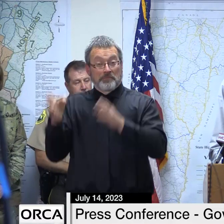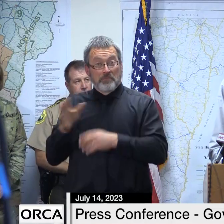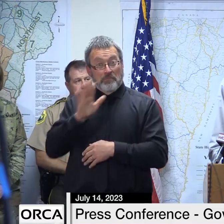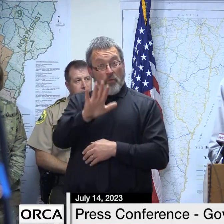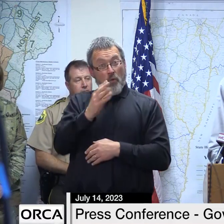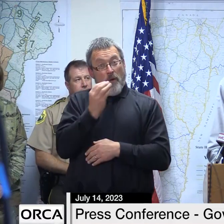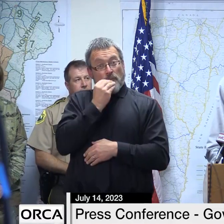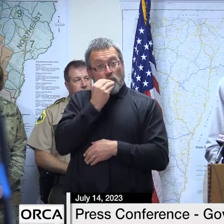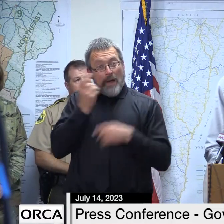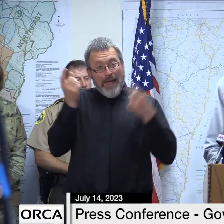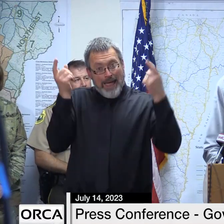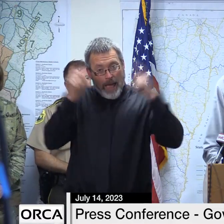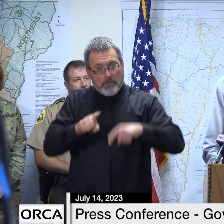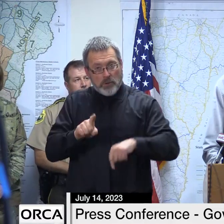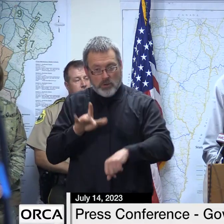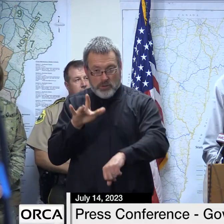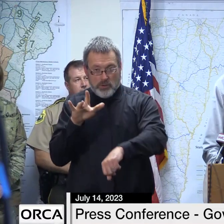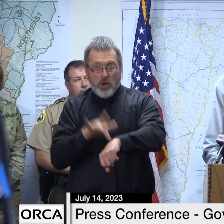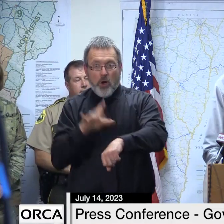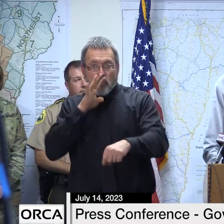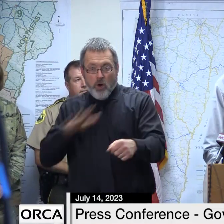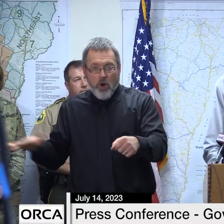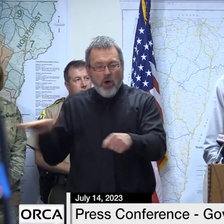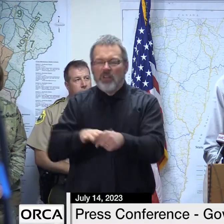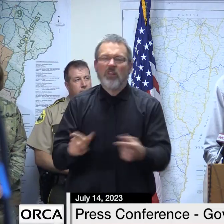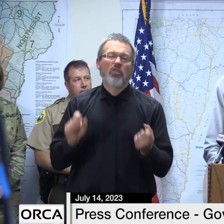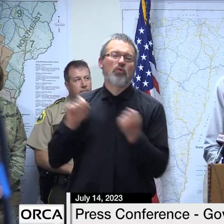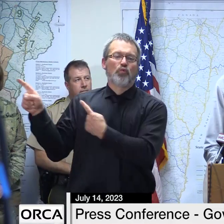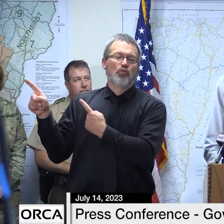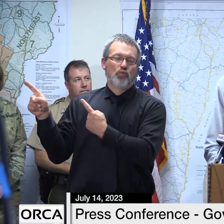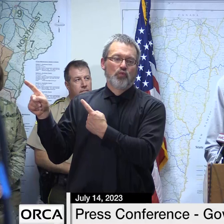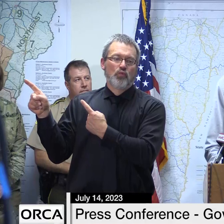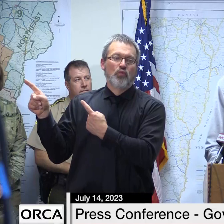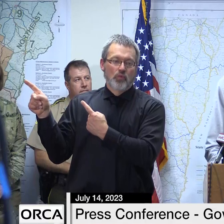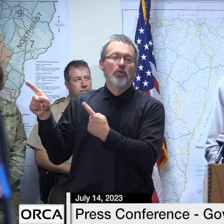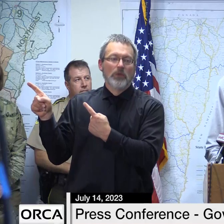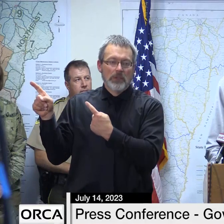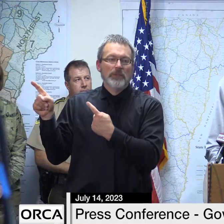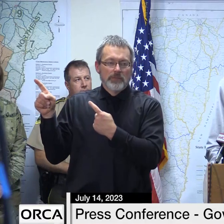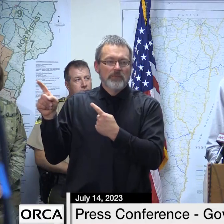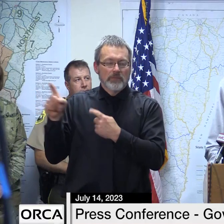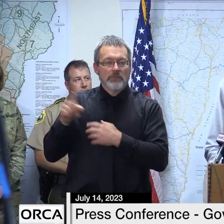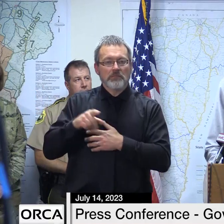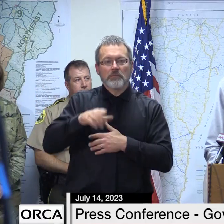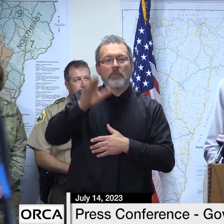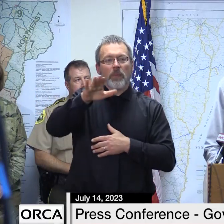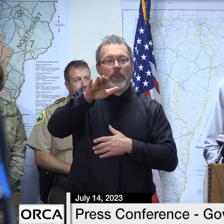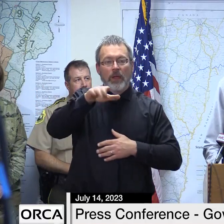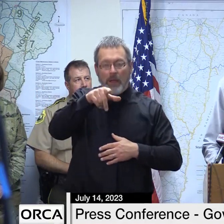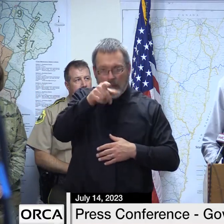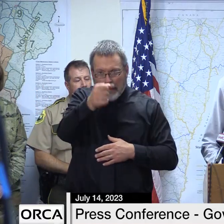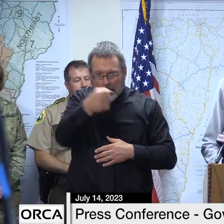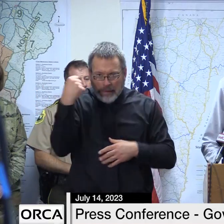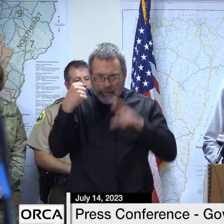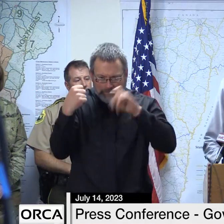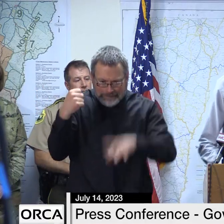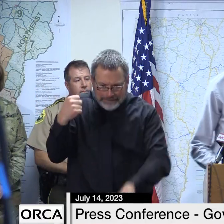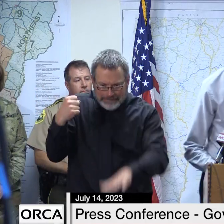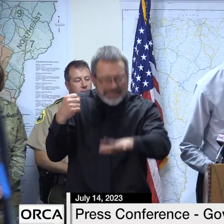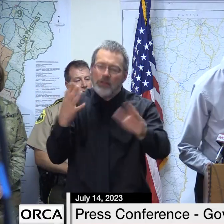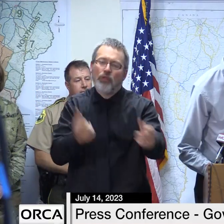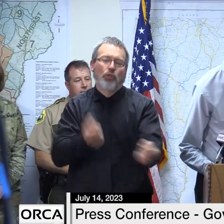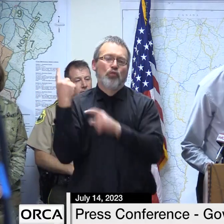along with any foods that have not been refrigerated properly. When in doubt, throw it out. Thank